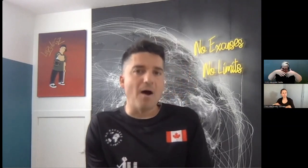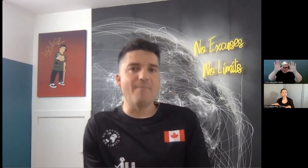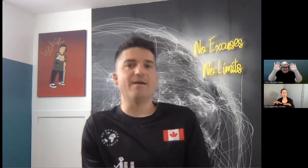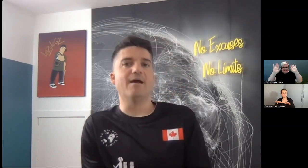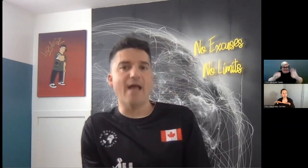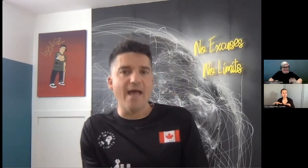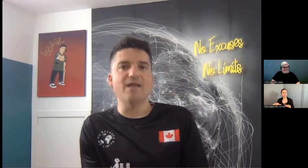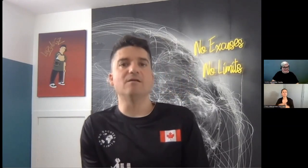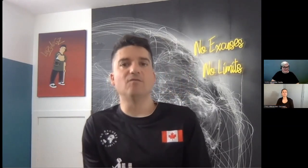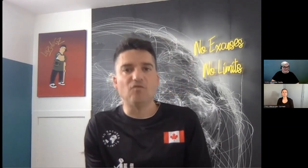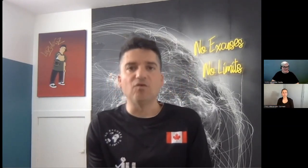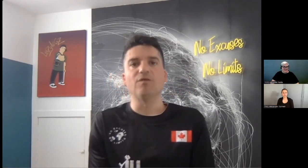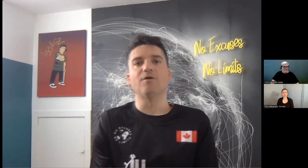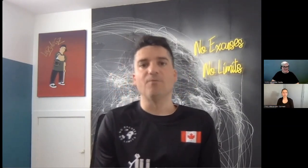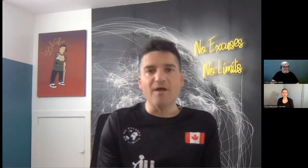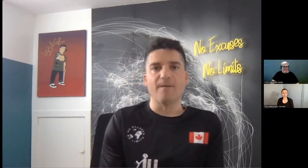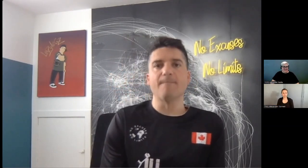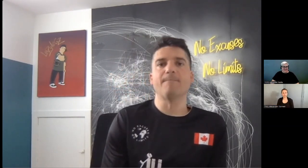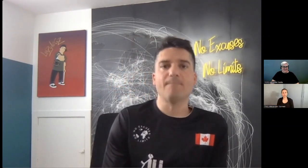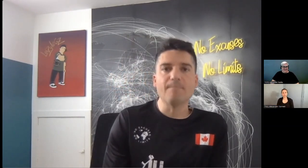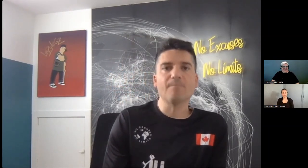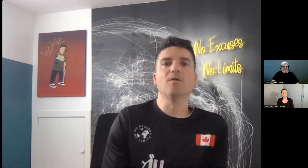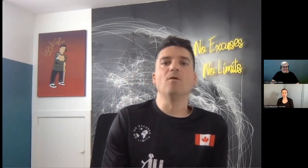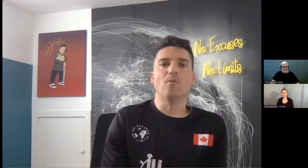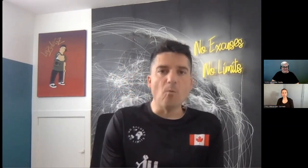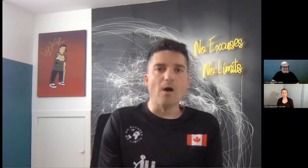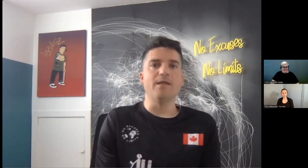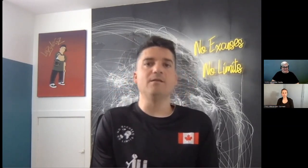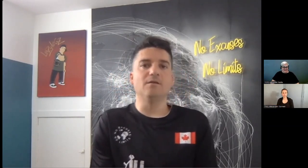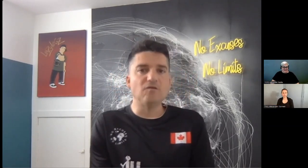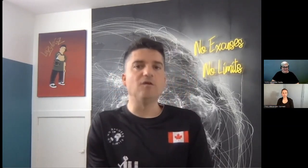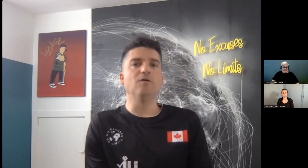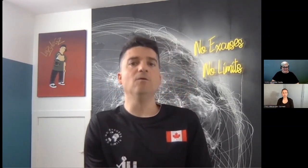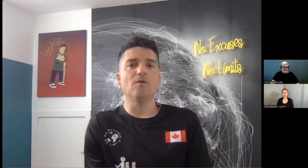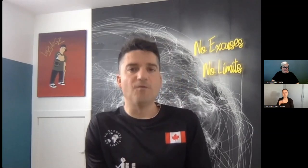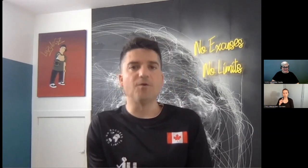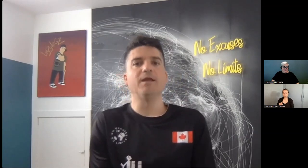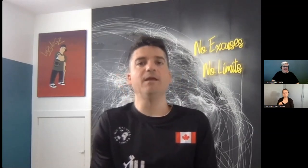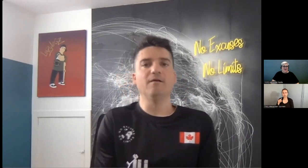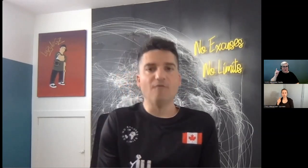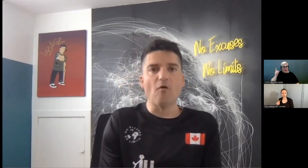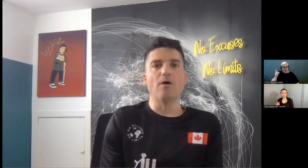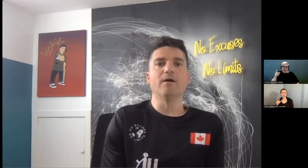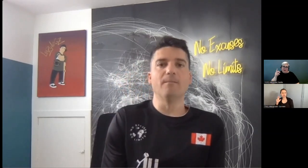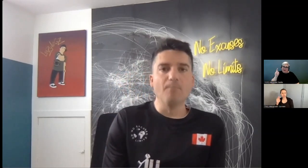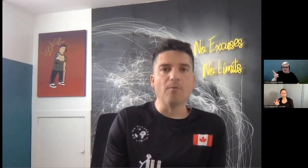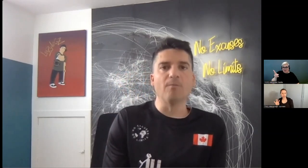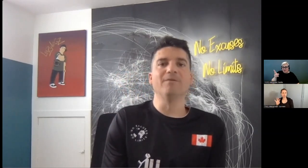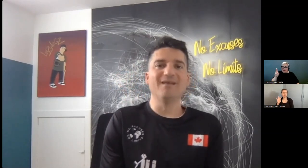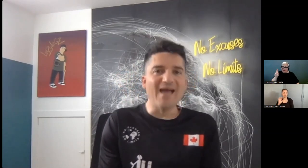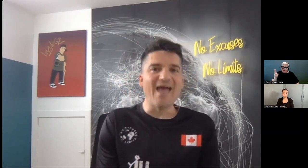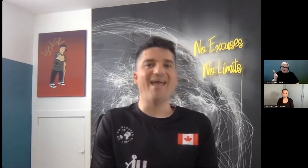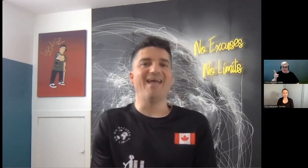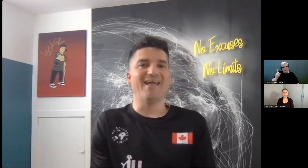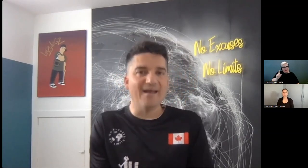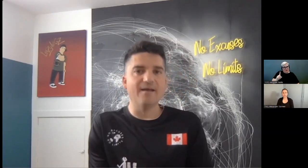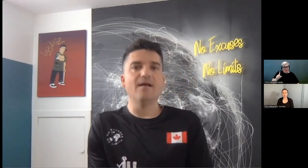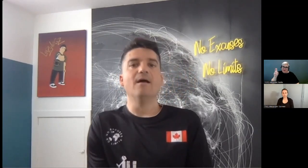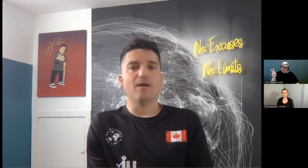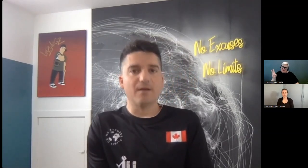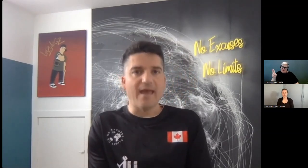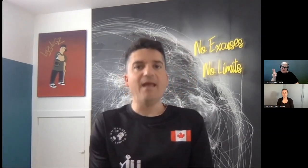Just bobbing your head to the rhythm. 1, 2, 3, 4.